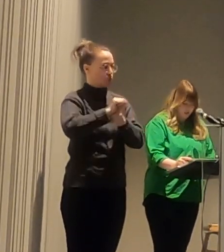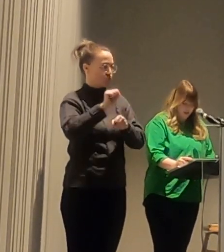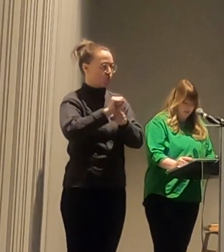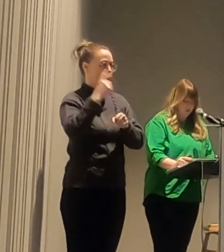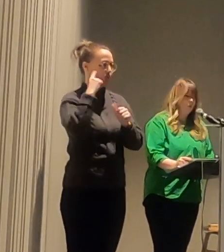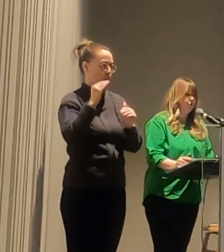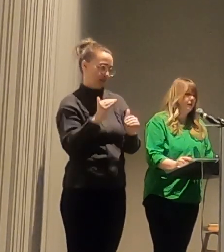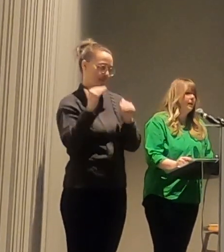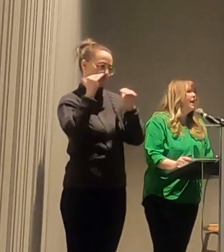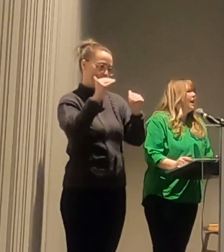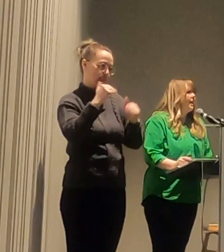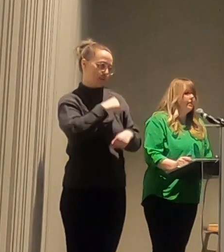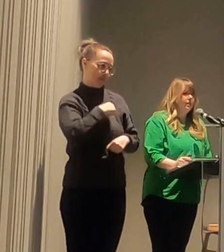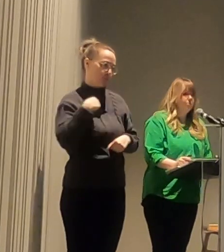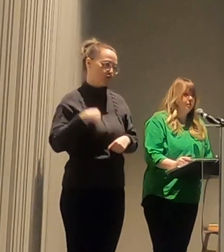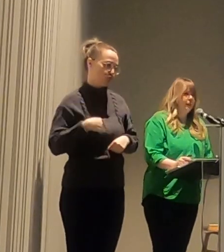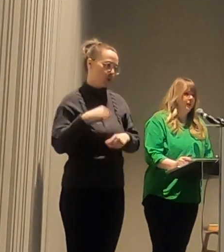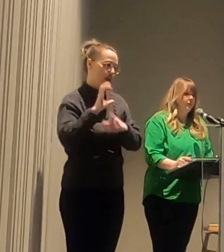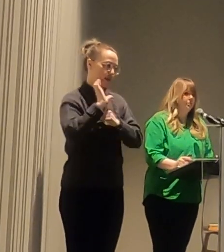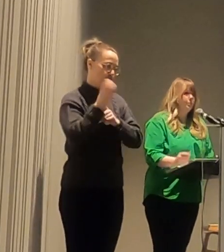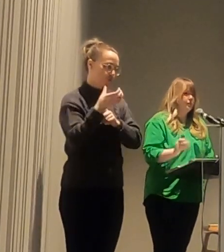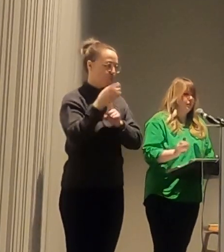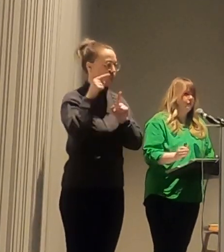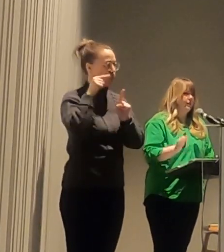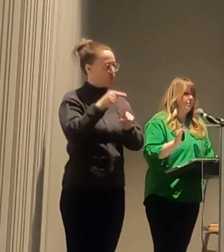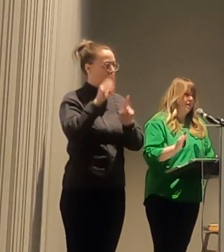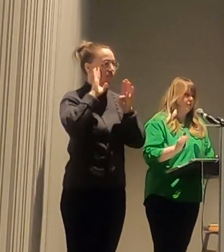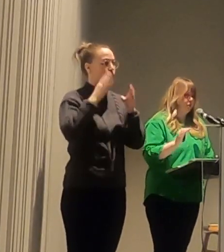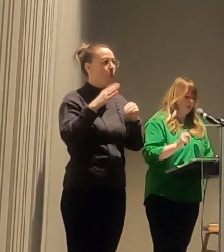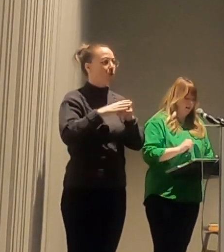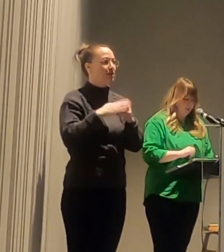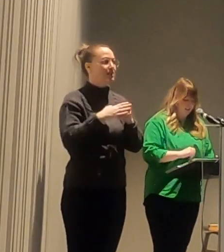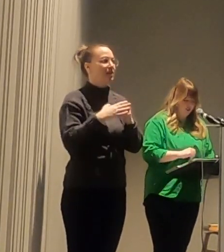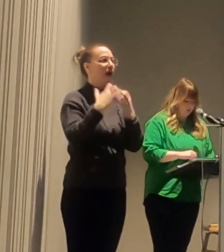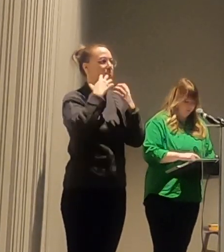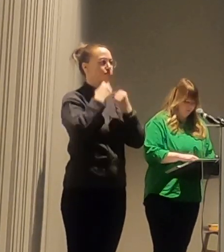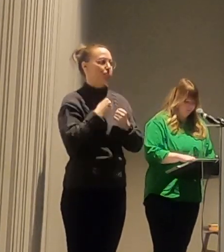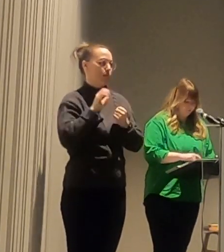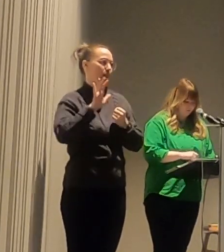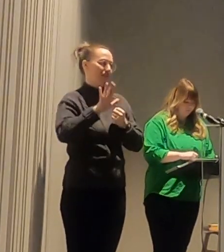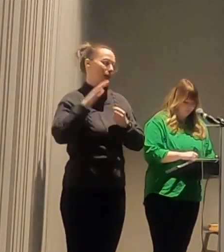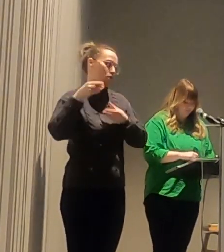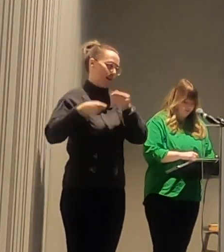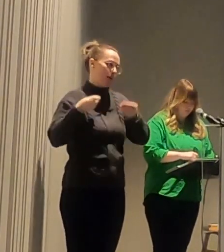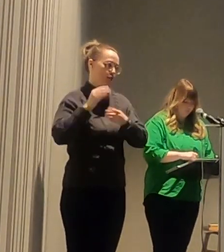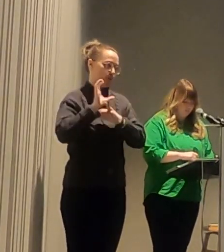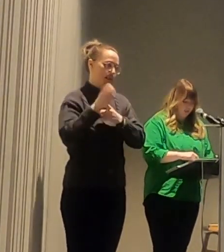advancements of Chinese culture and, in particular, preserving the Manchu heritage.